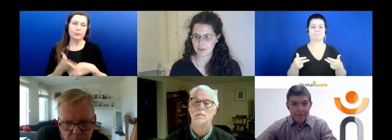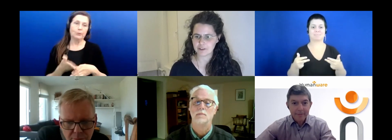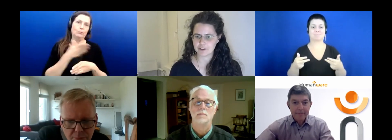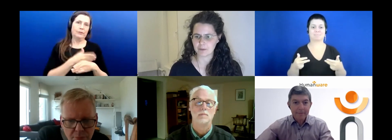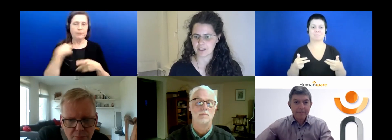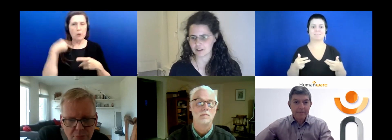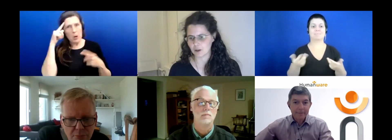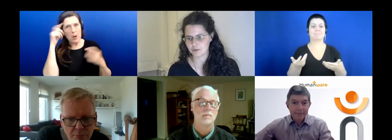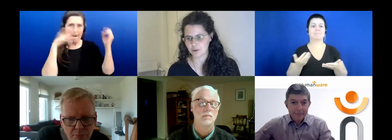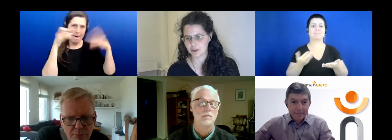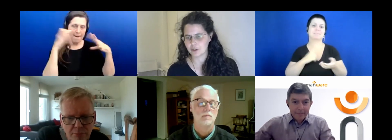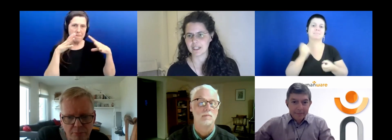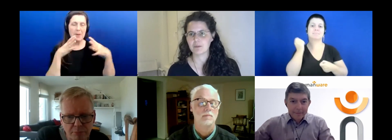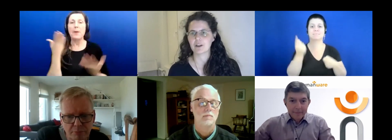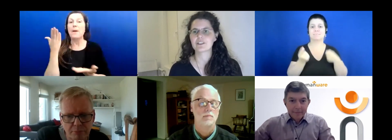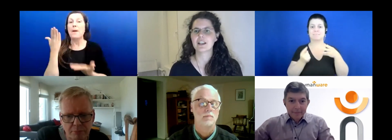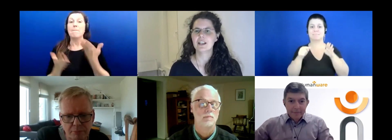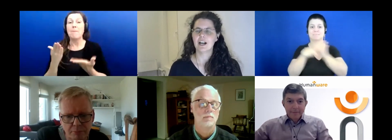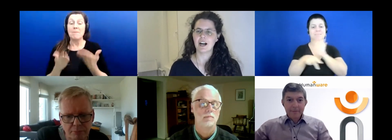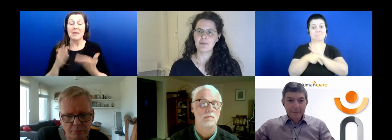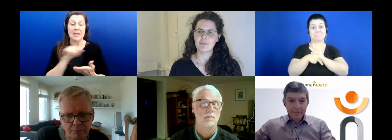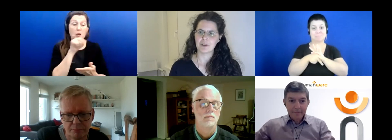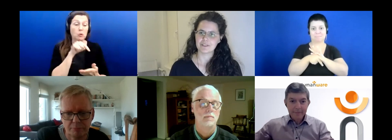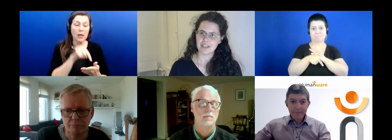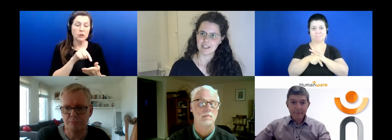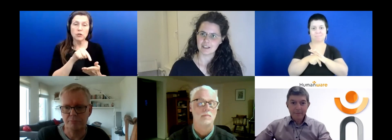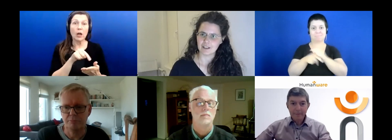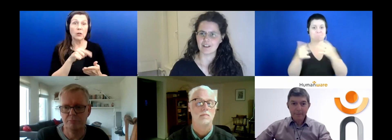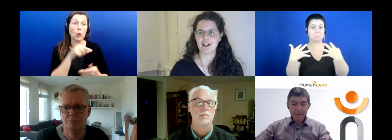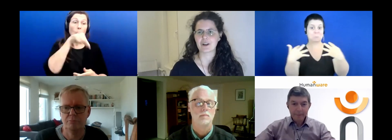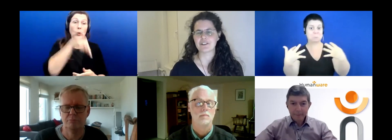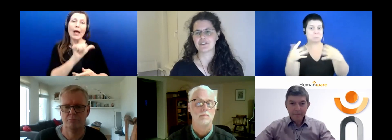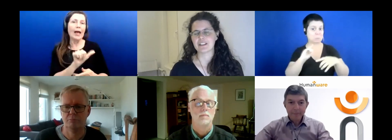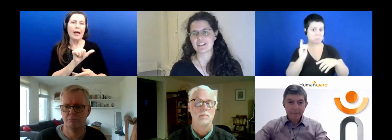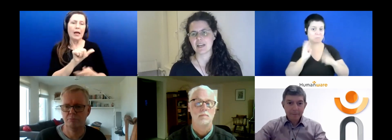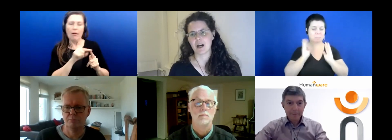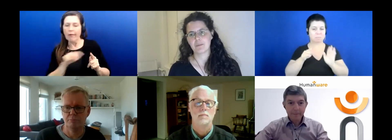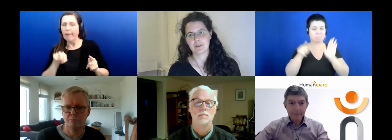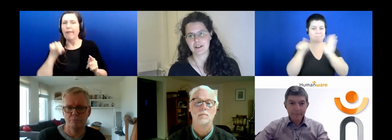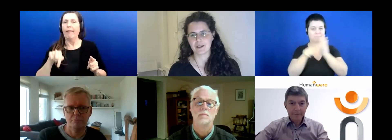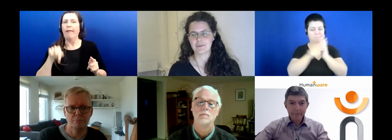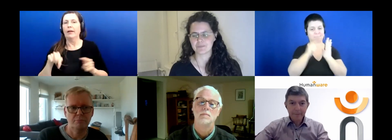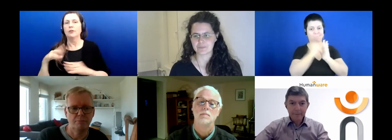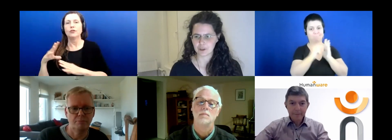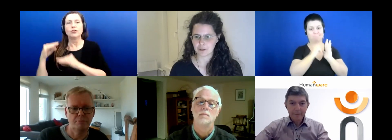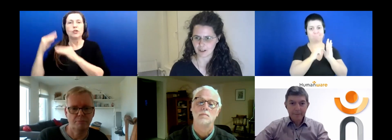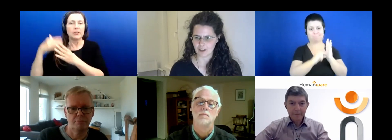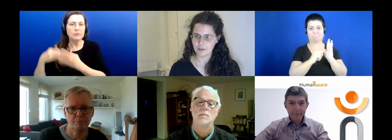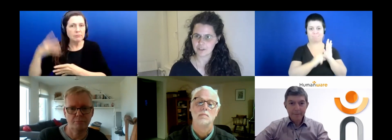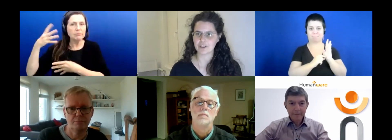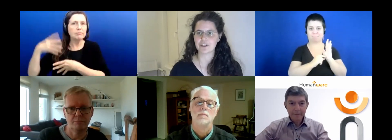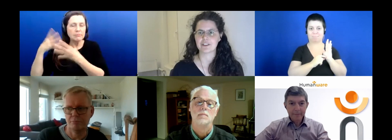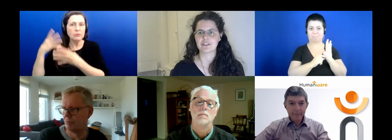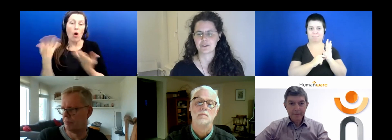some questions might not come from the Q&A box, but they are questions that came up during our